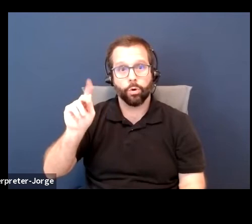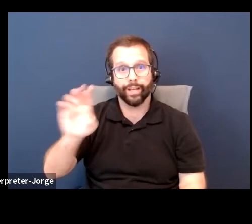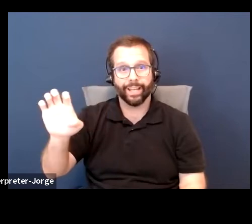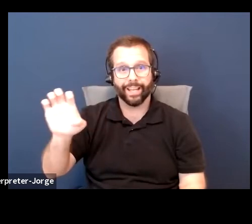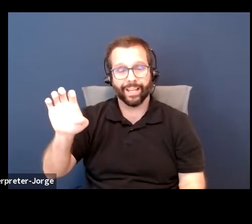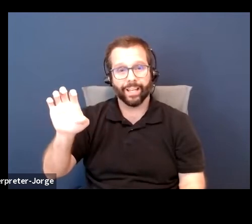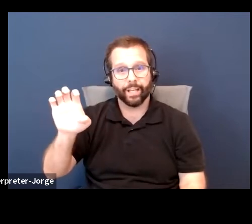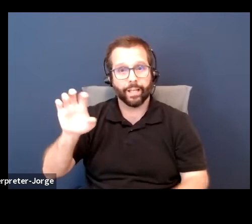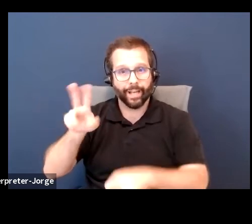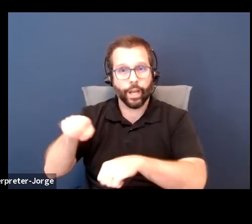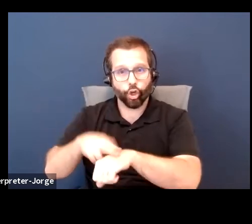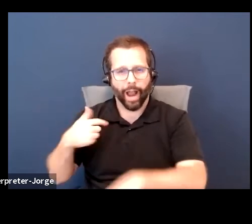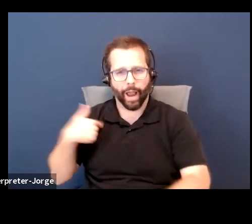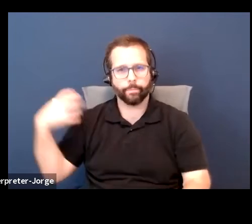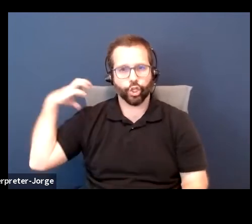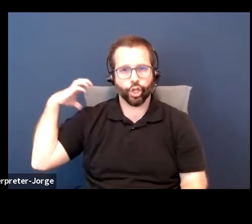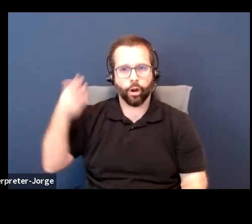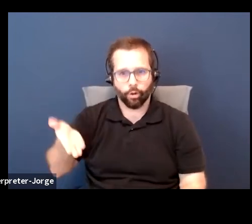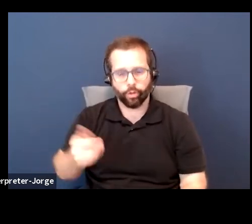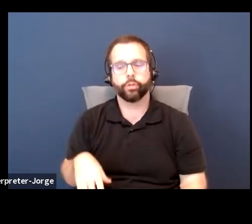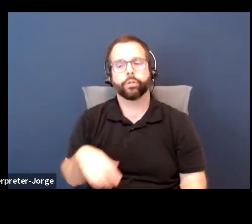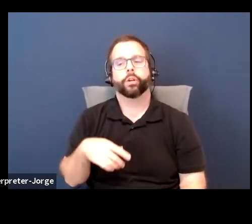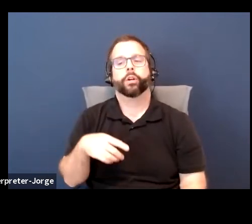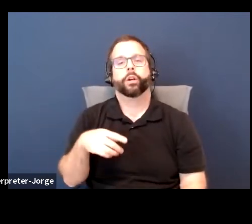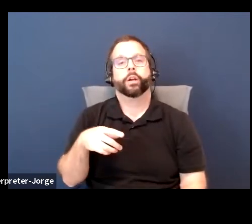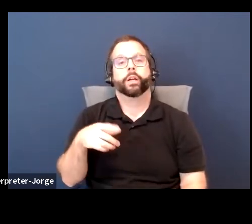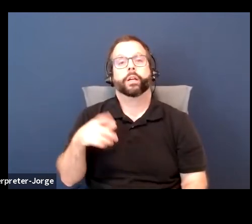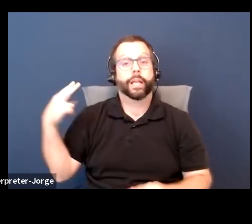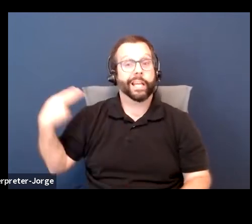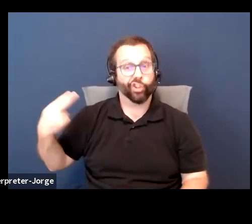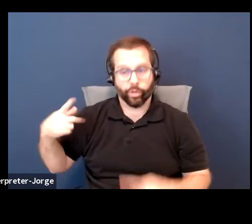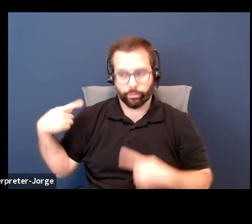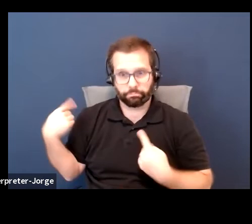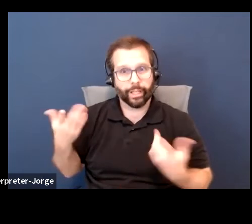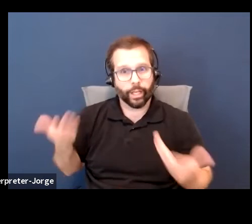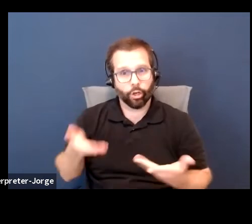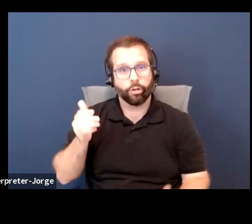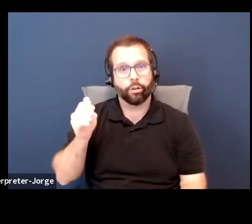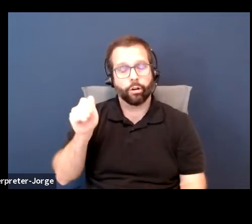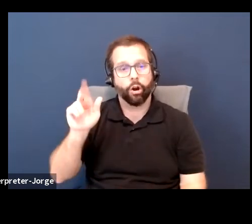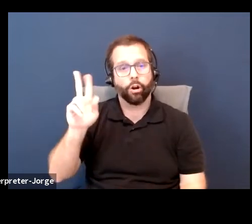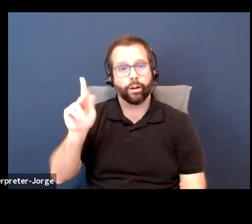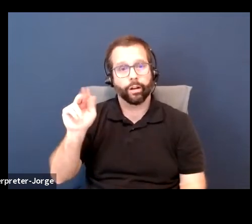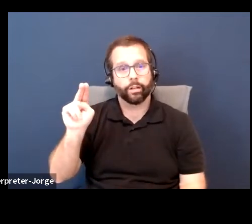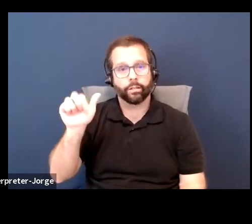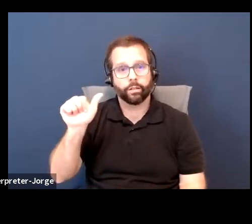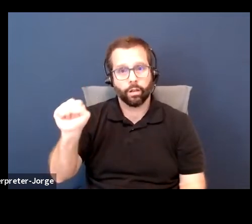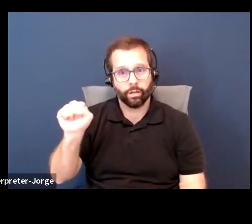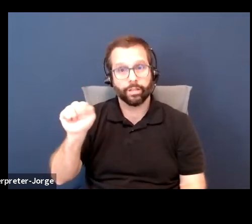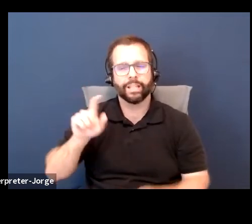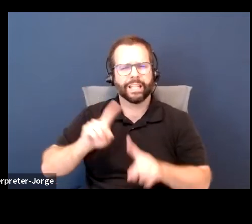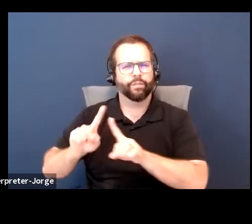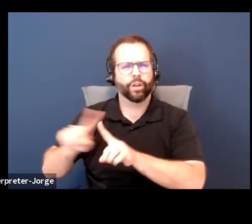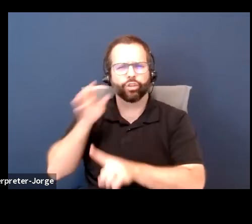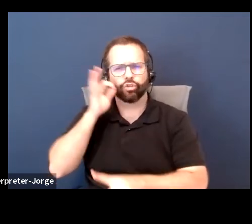You know, historically, our land here in Arkansas was home to several different tribes: the Cherokee,